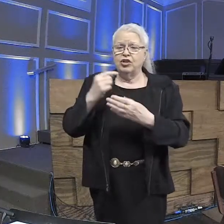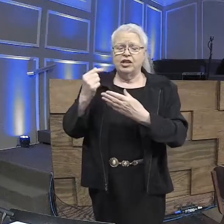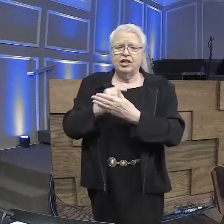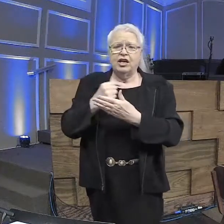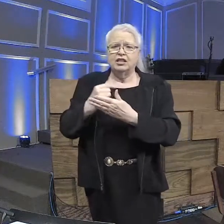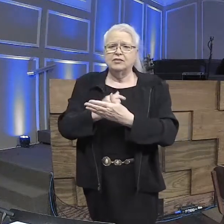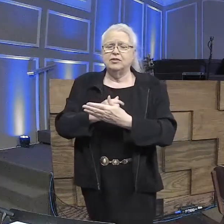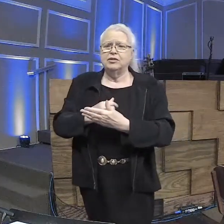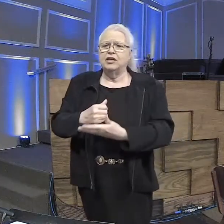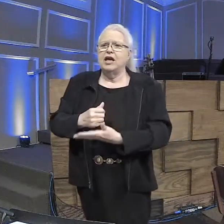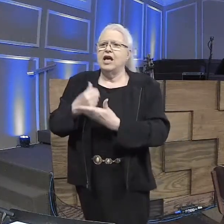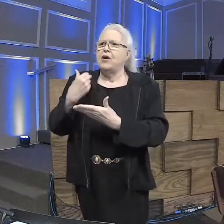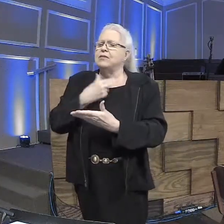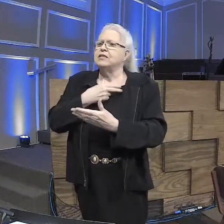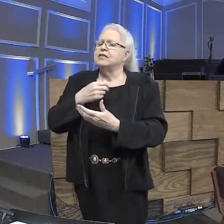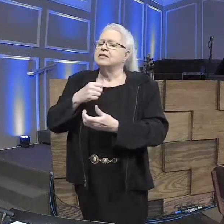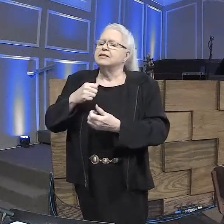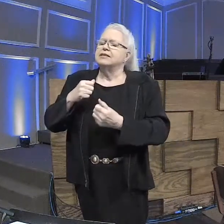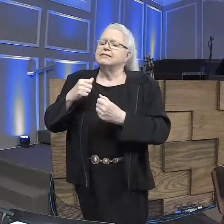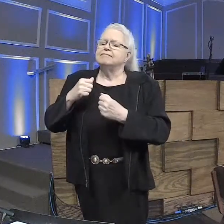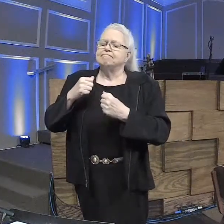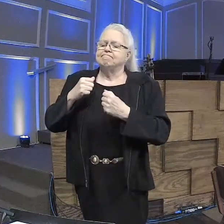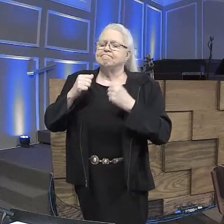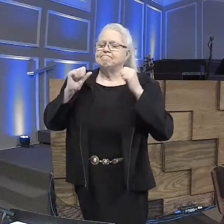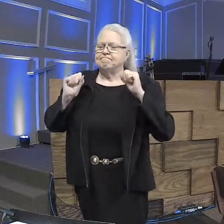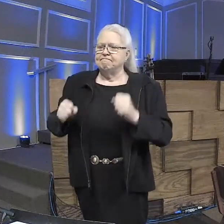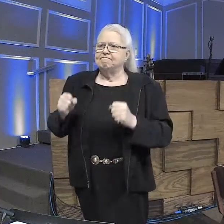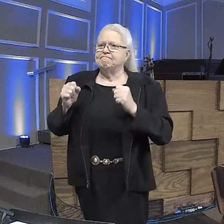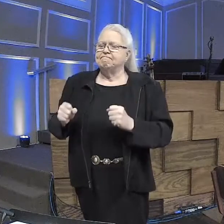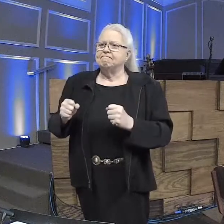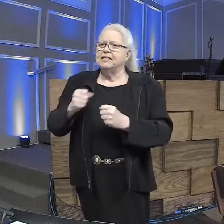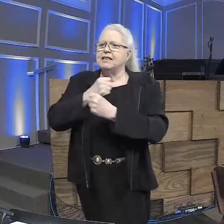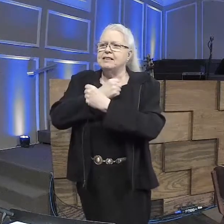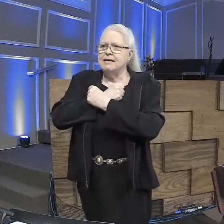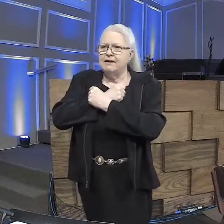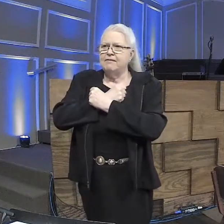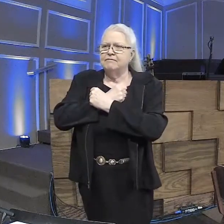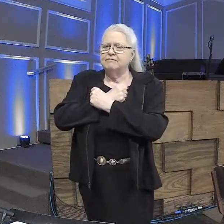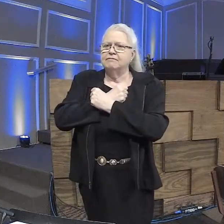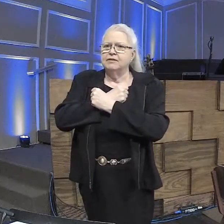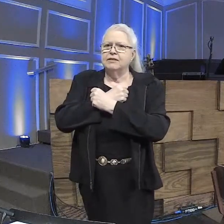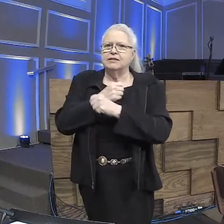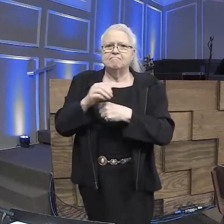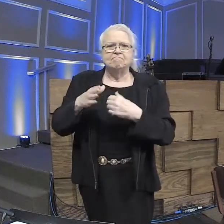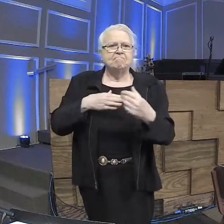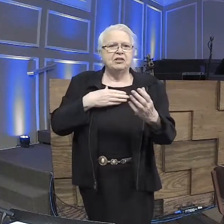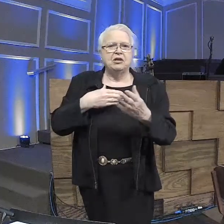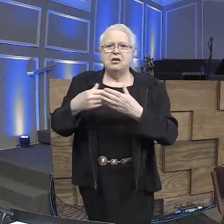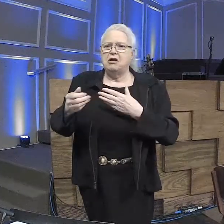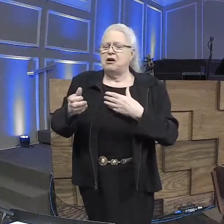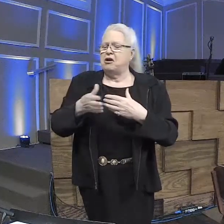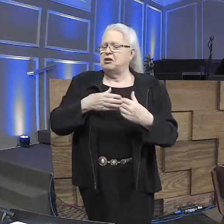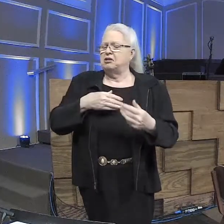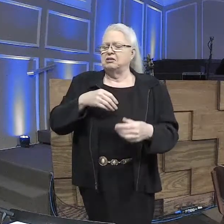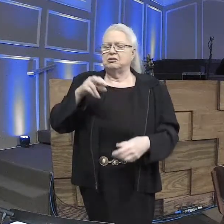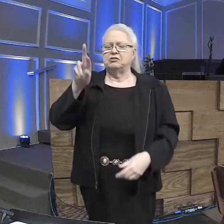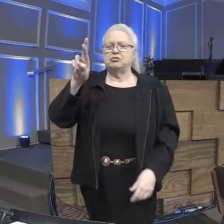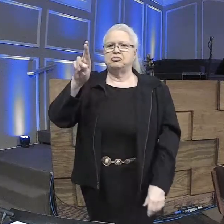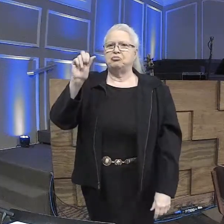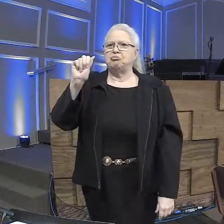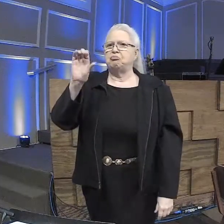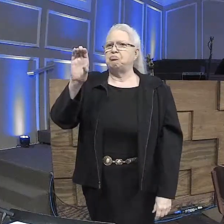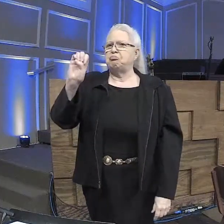we ought for anyone and everyone, regardless of race, our social standing,